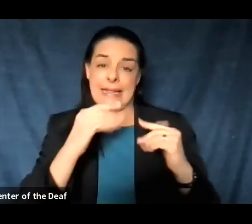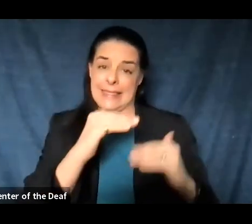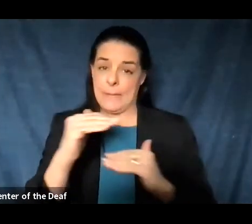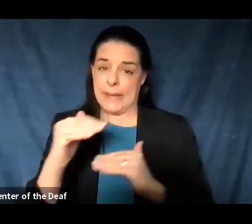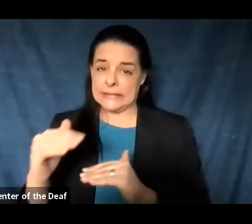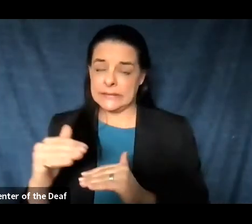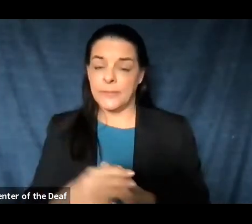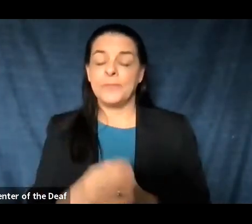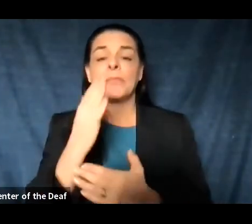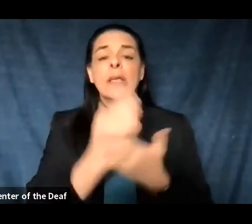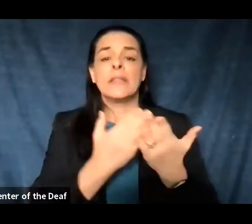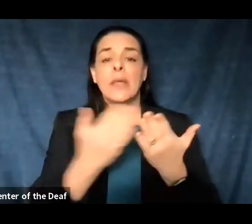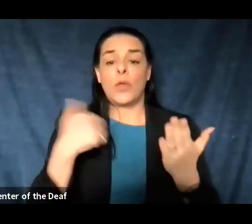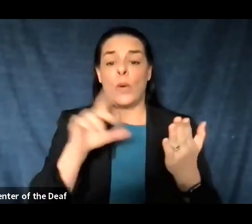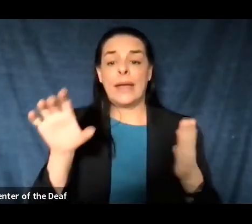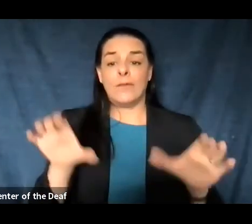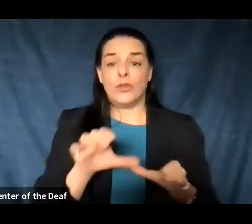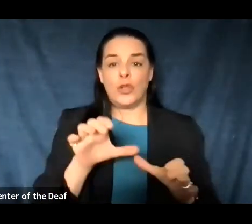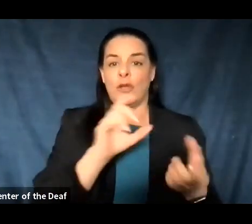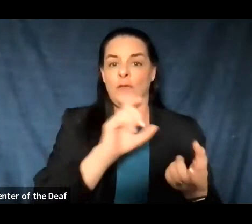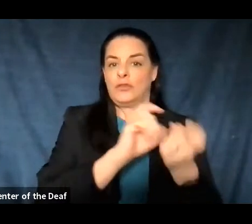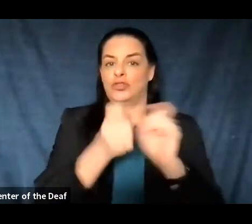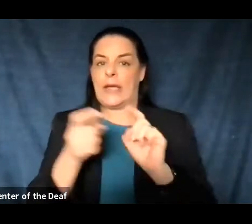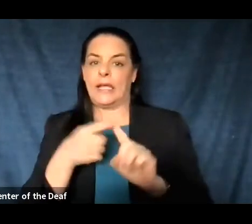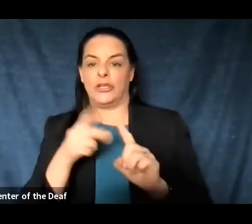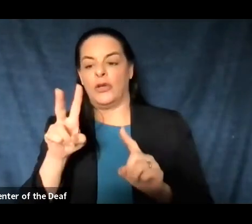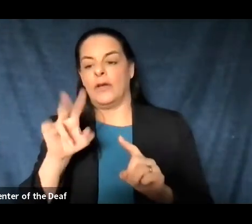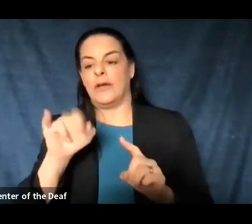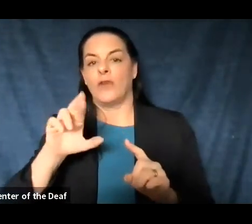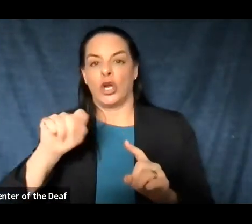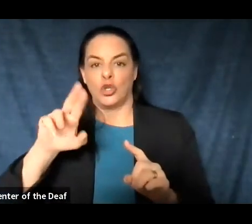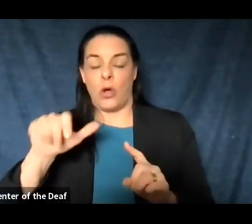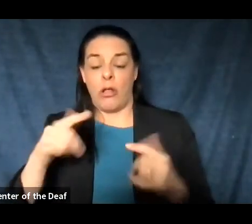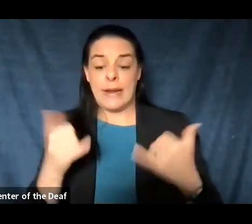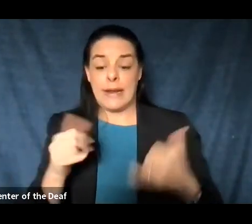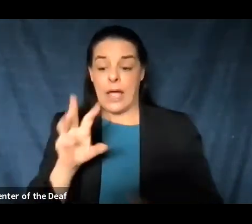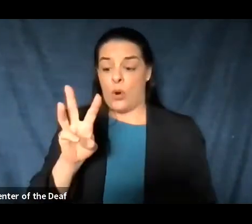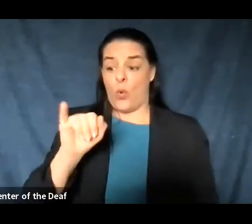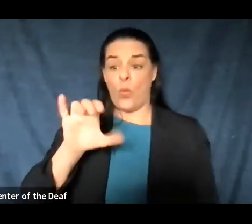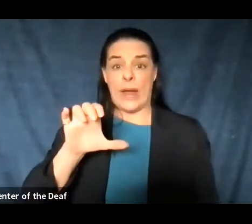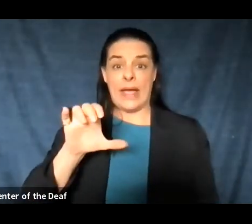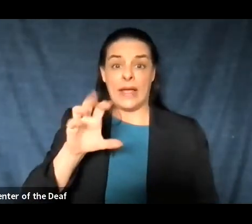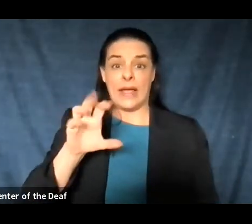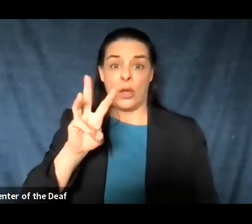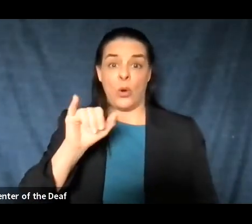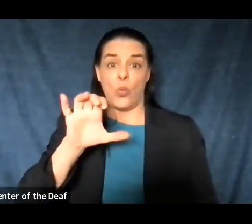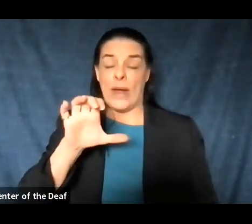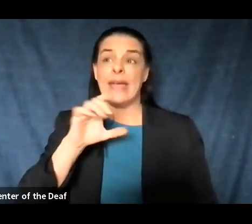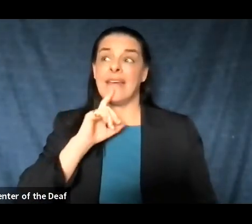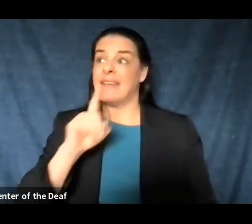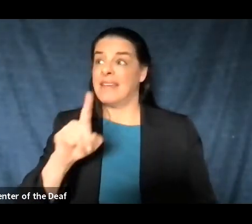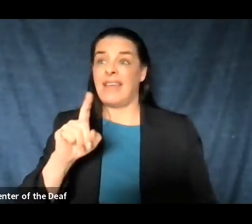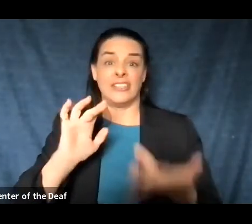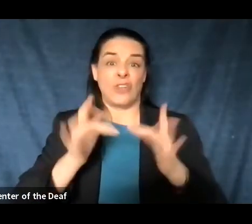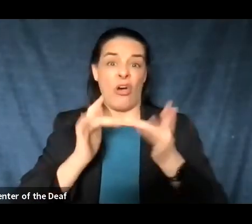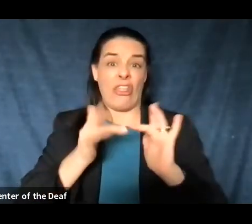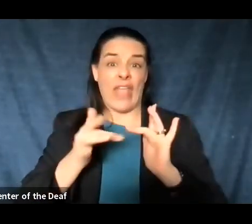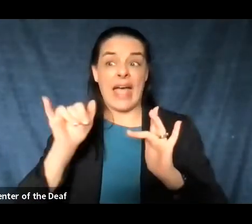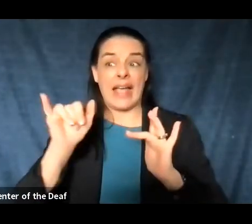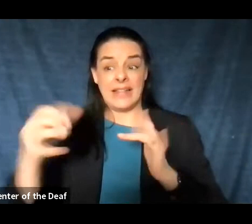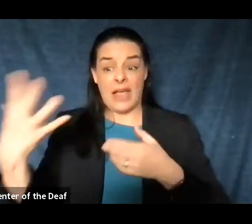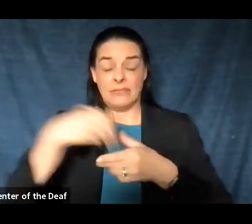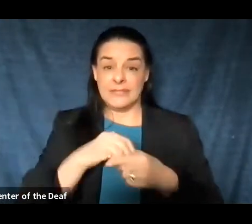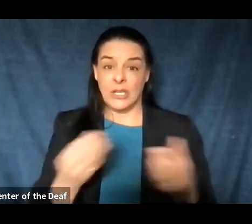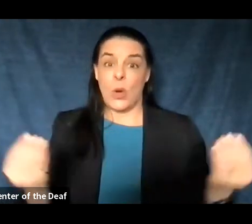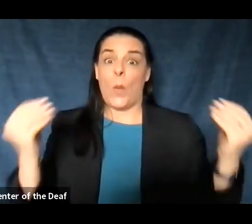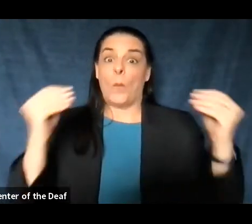things that we do have moved to virtual, like WIC. WIC is now virtual, and their participation is higher than it's ever been. So I'm not sure if they're going